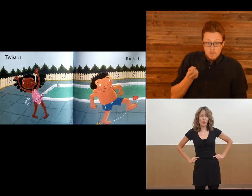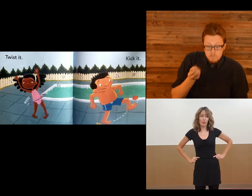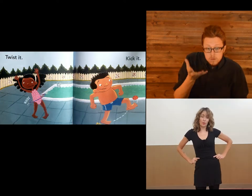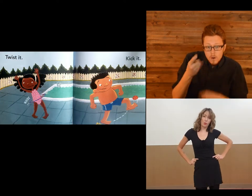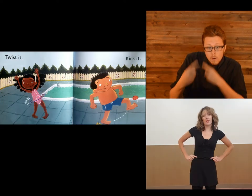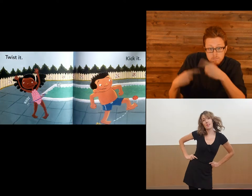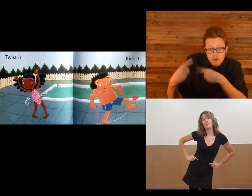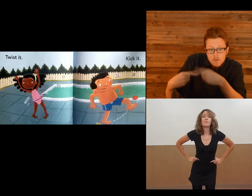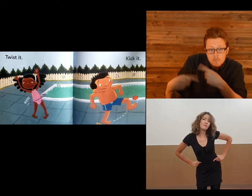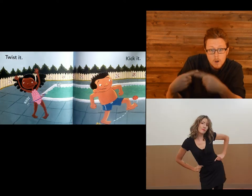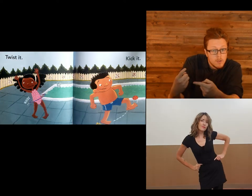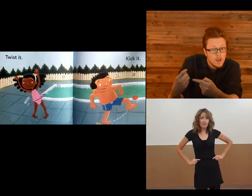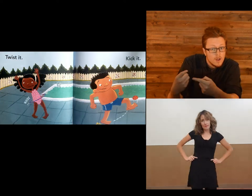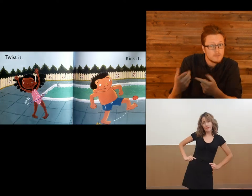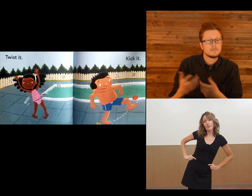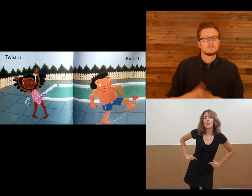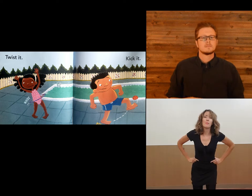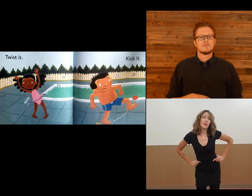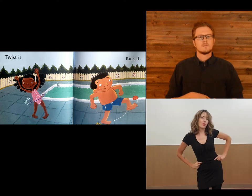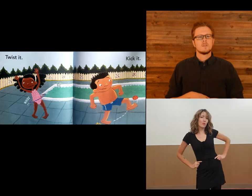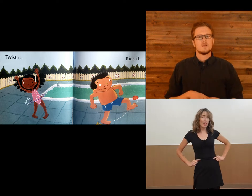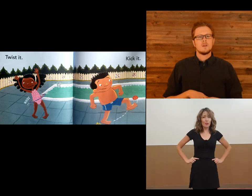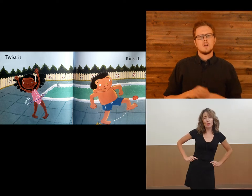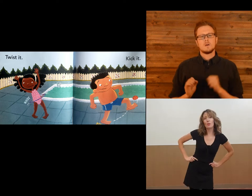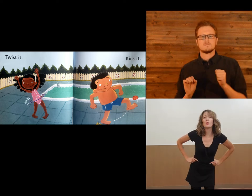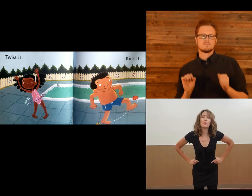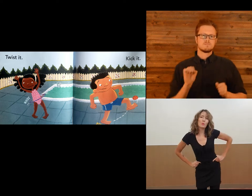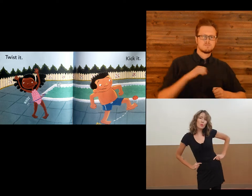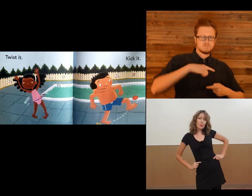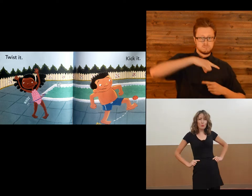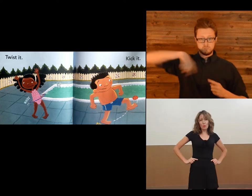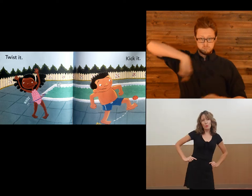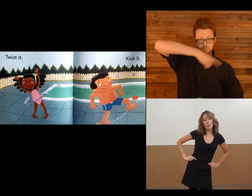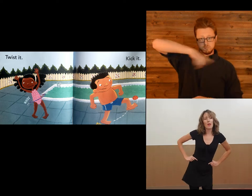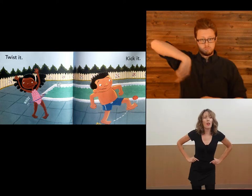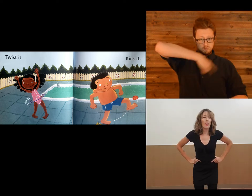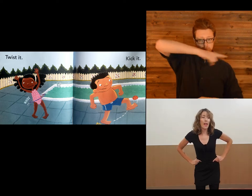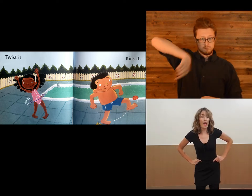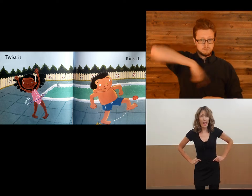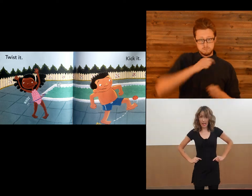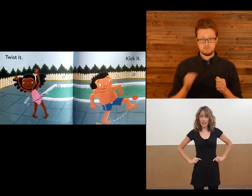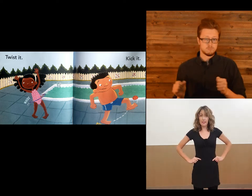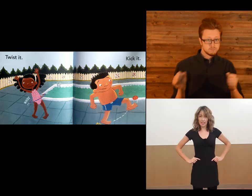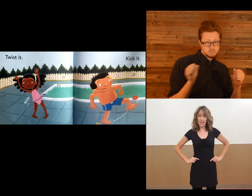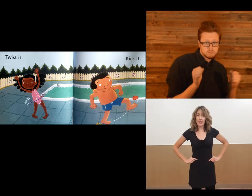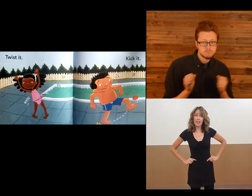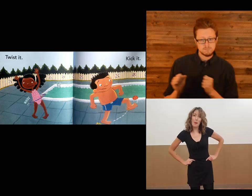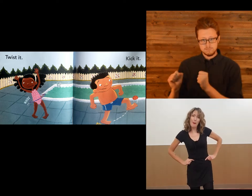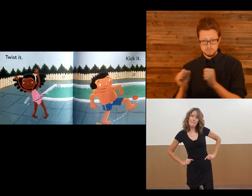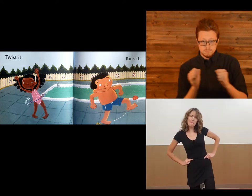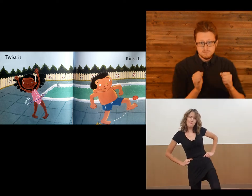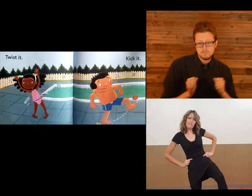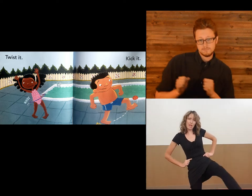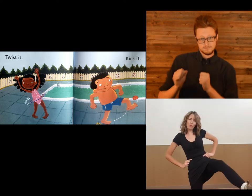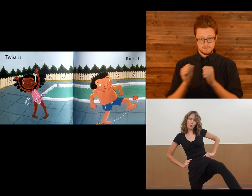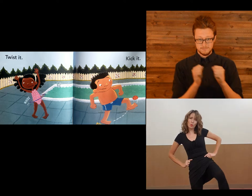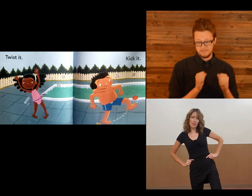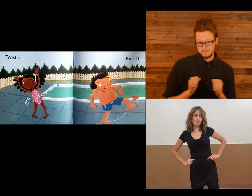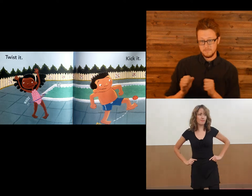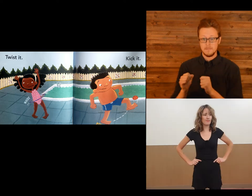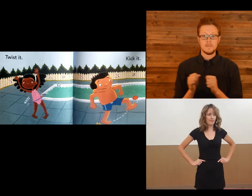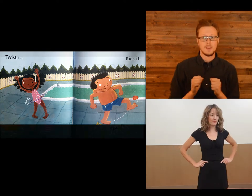Can you twist it? Imagine you've got a hula hoop, woo! And kick it,